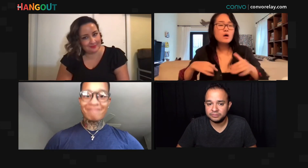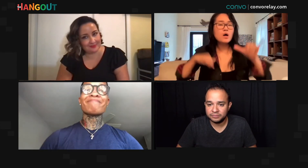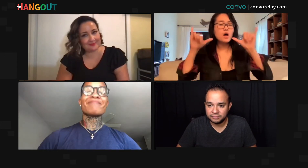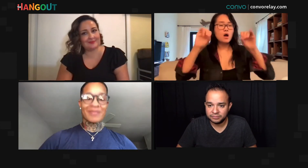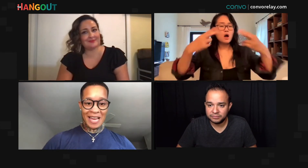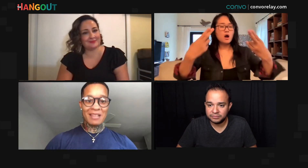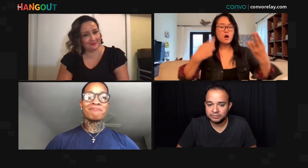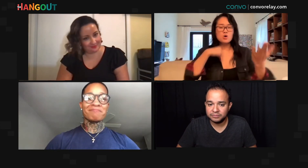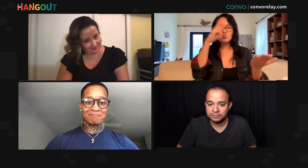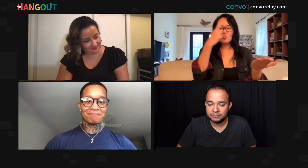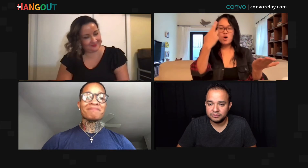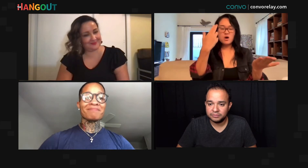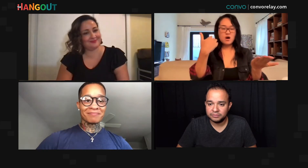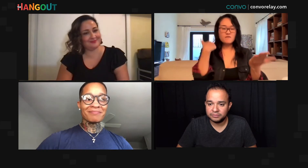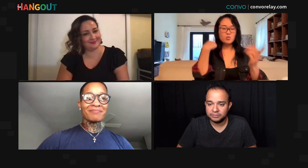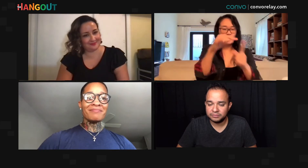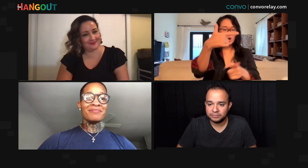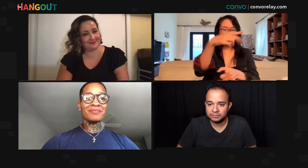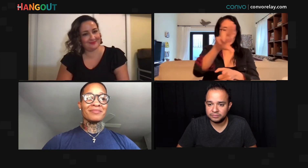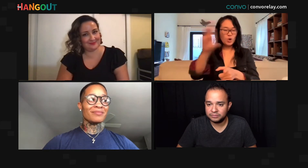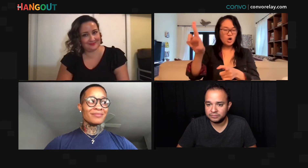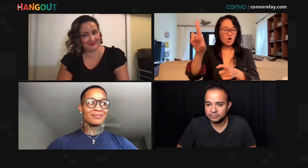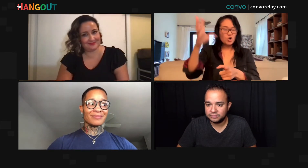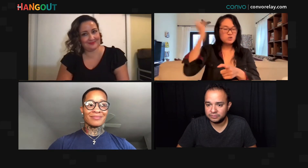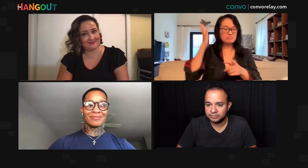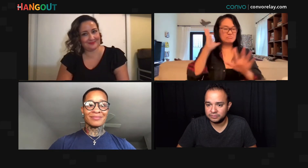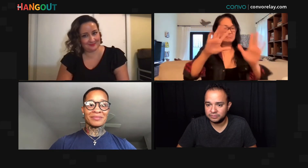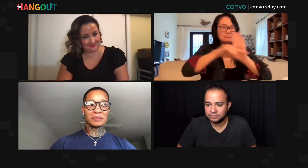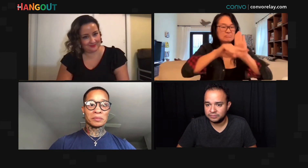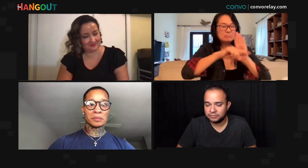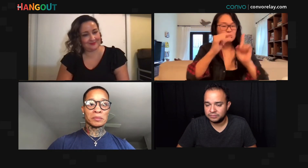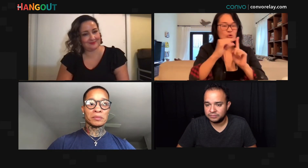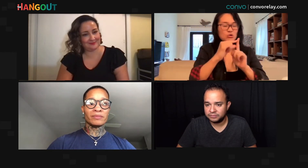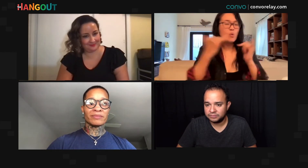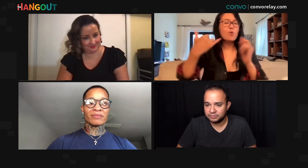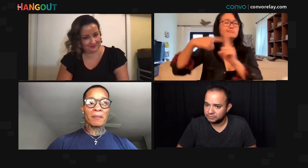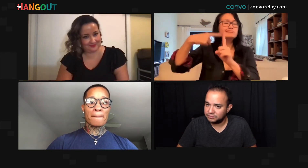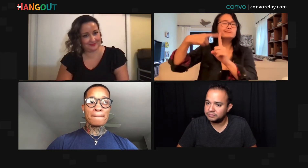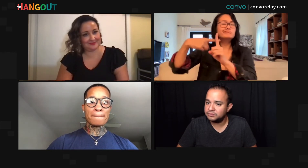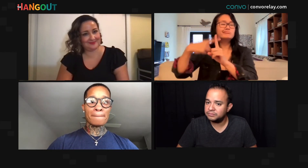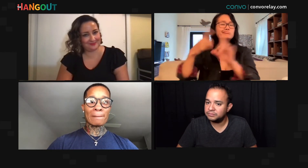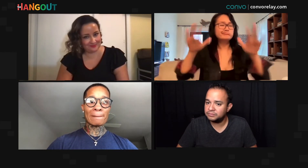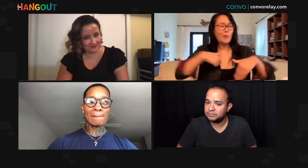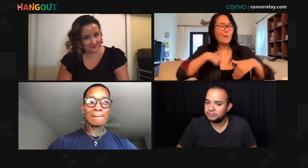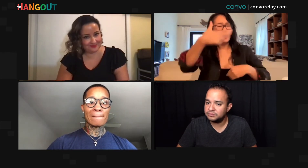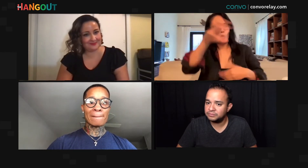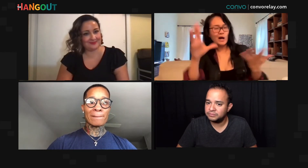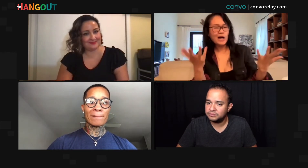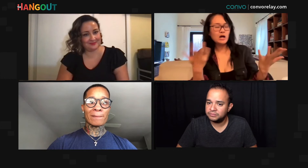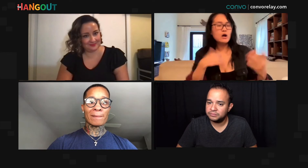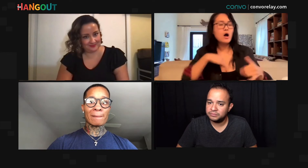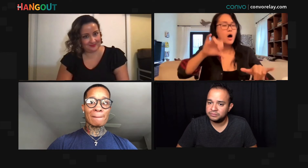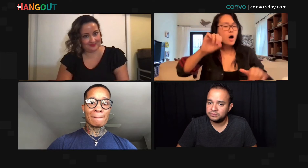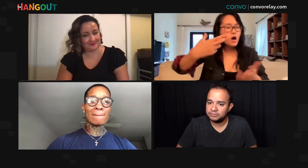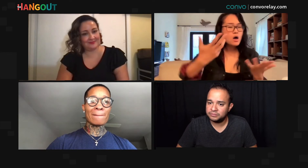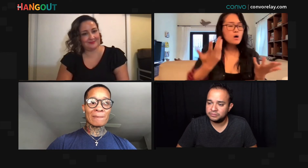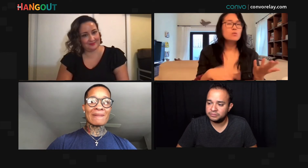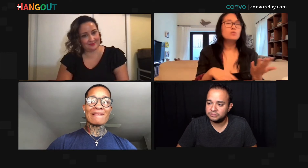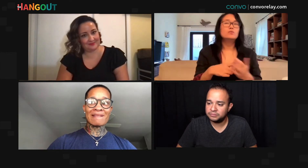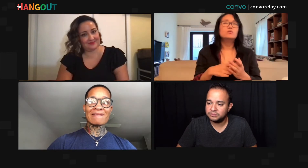media, there's so many more labels that you're learning about. And I'm learning about the word queer, which is even a negative word back then, but now